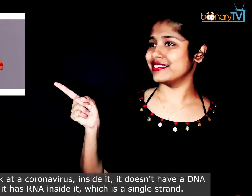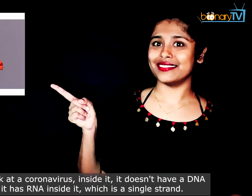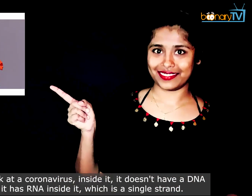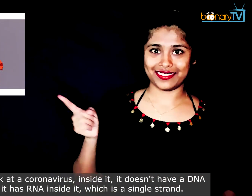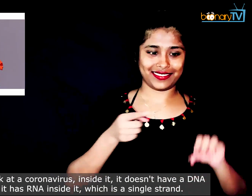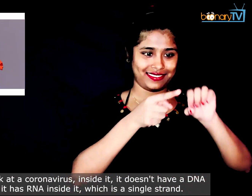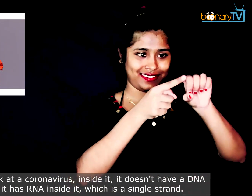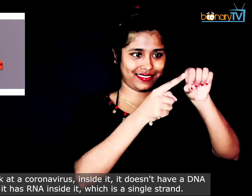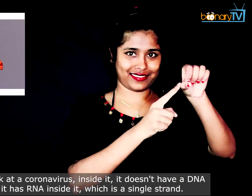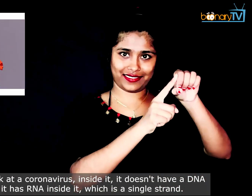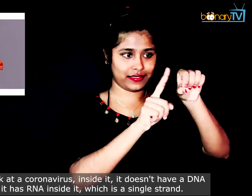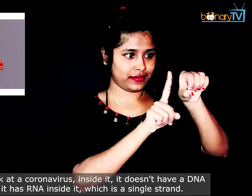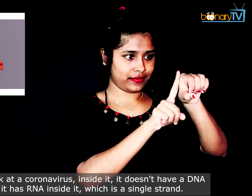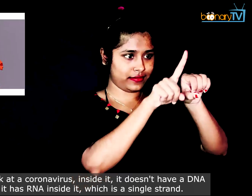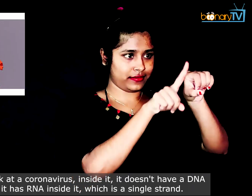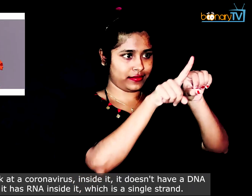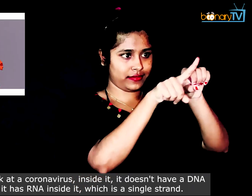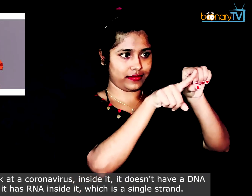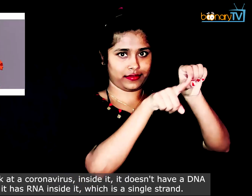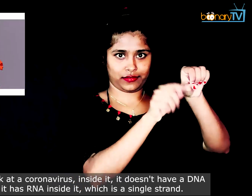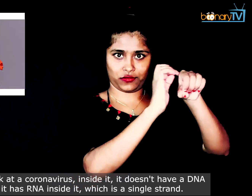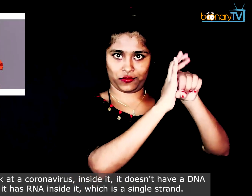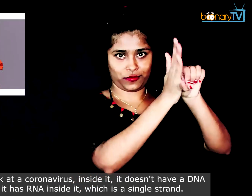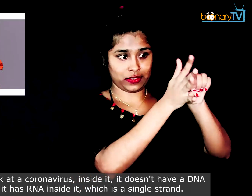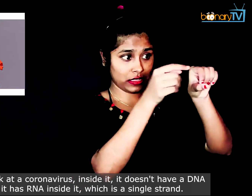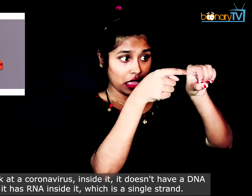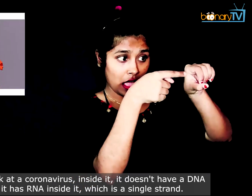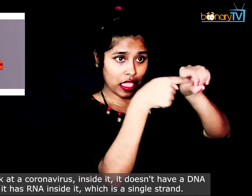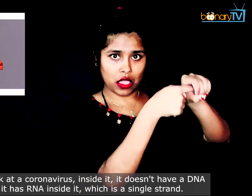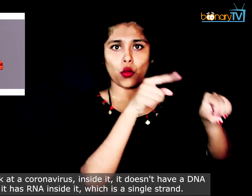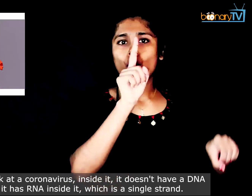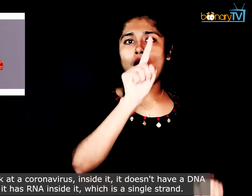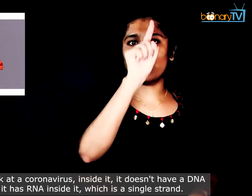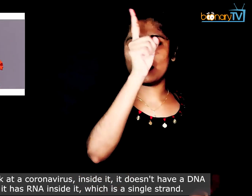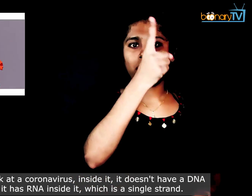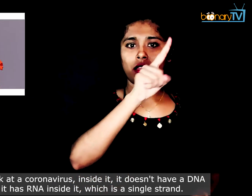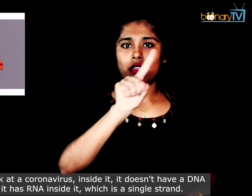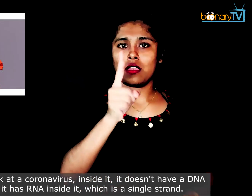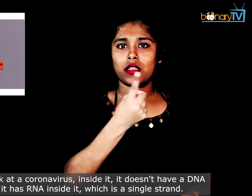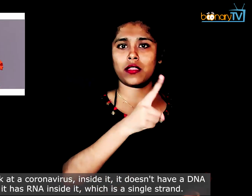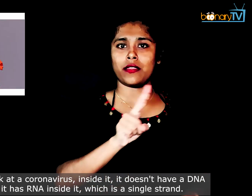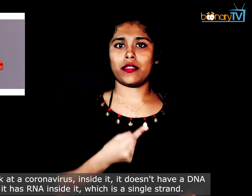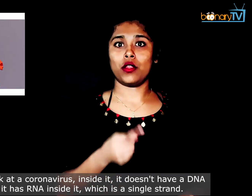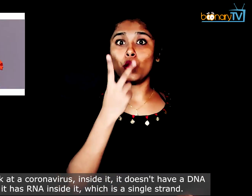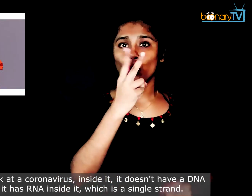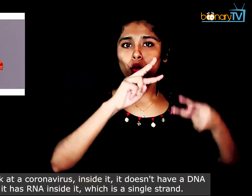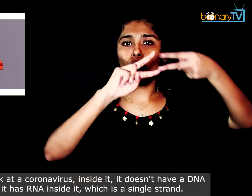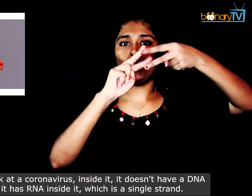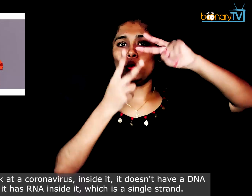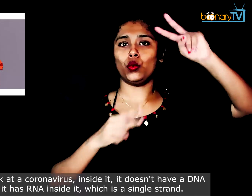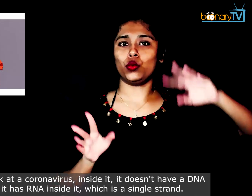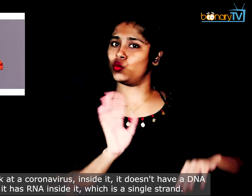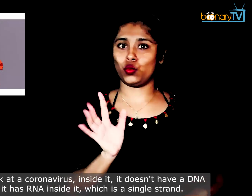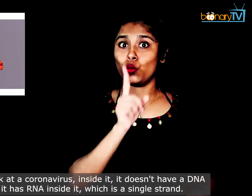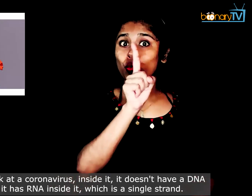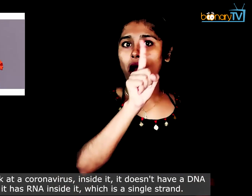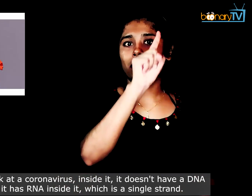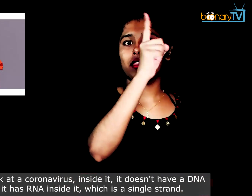coronavirus, inside it, it doesn't have a DNA, but rather, it has